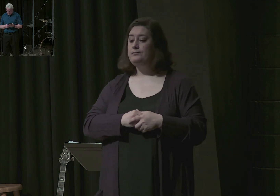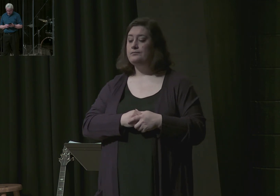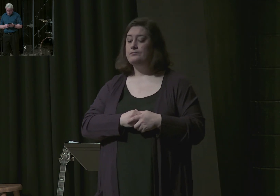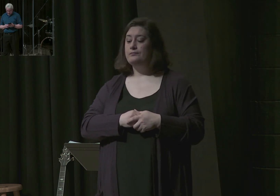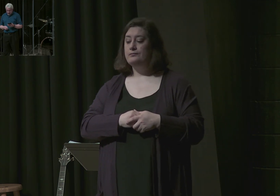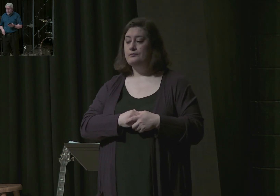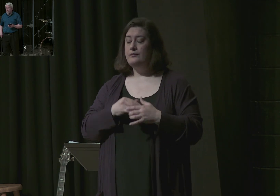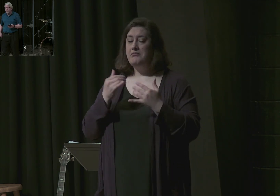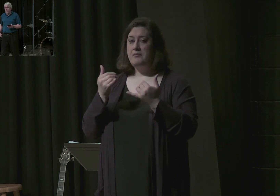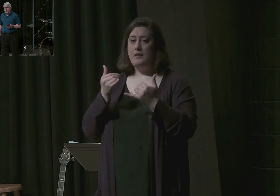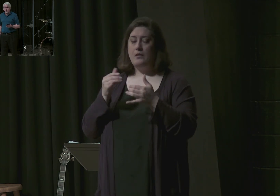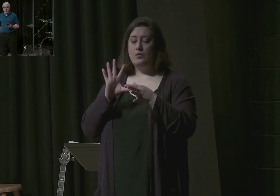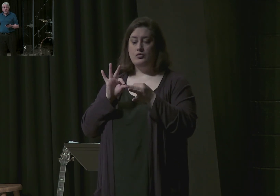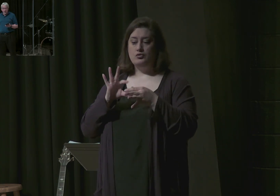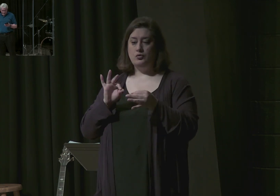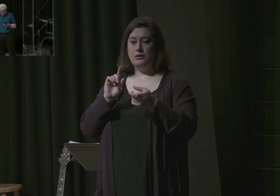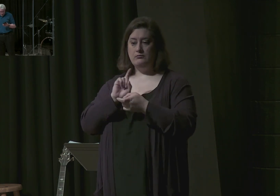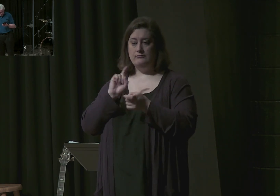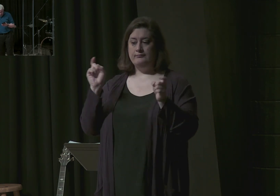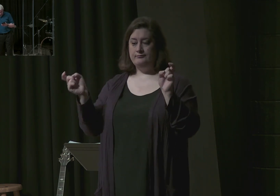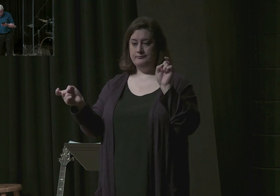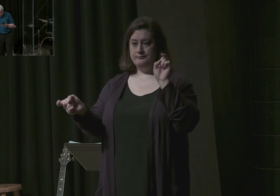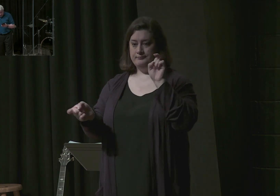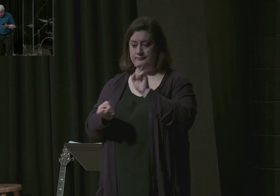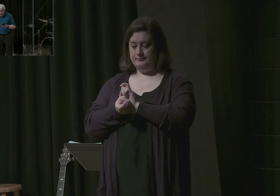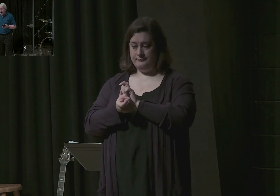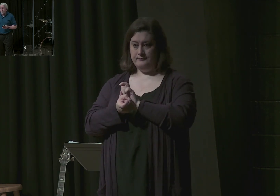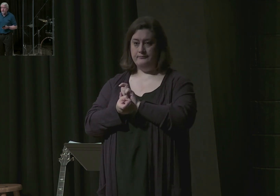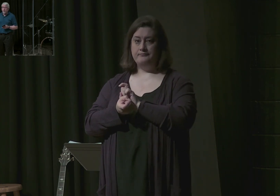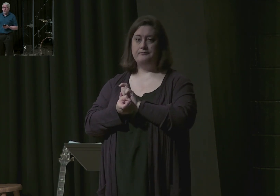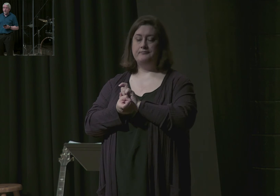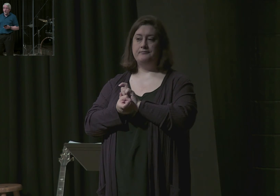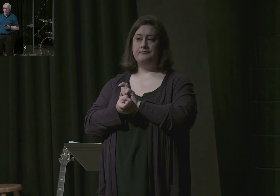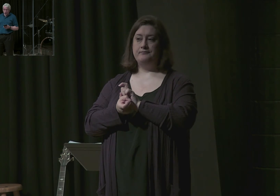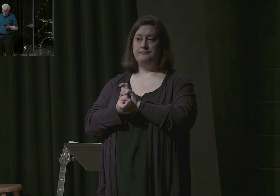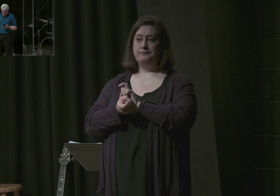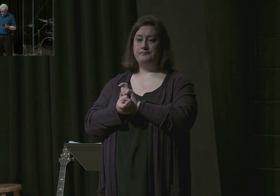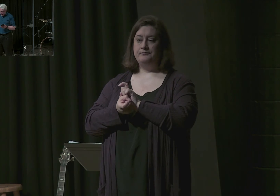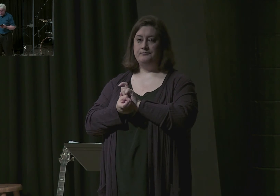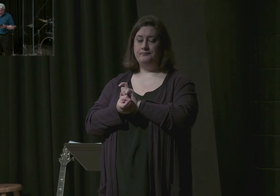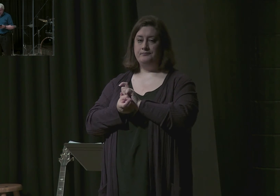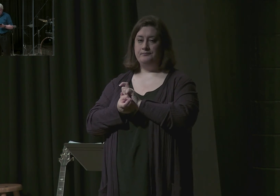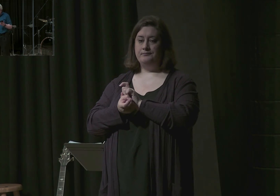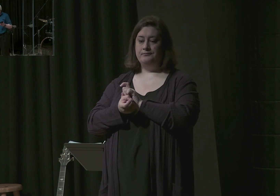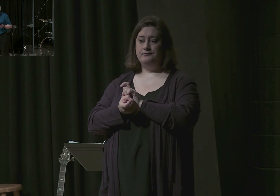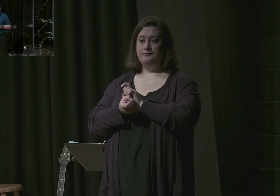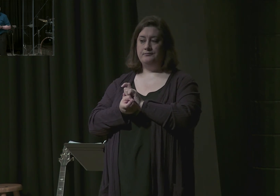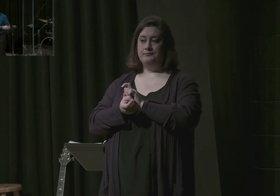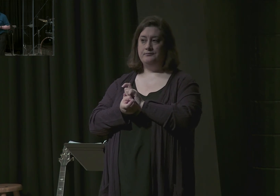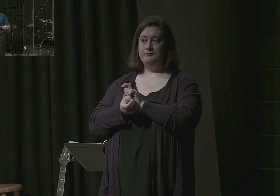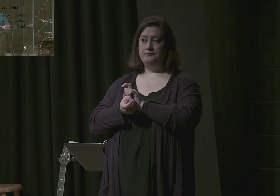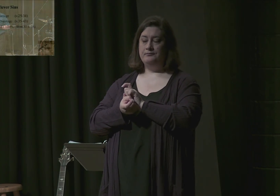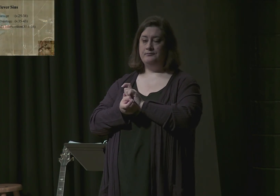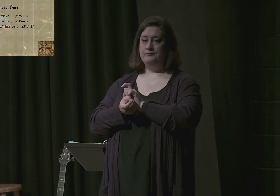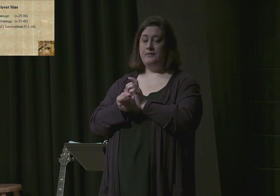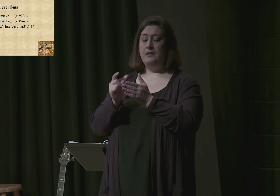Now the story takes an abrupt turn in verse 1 of chapter 31. It